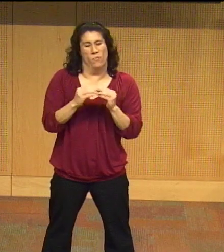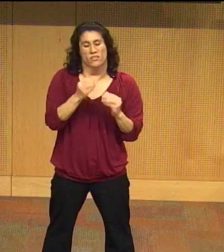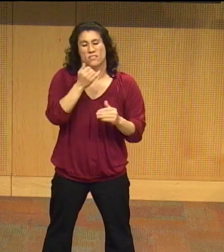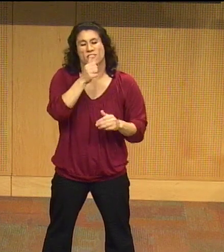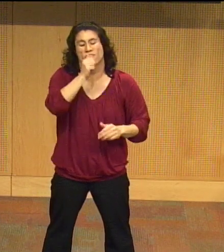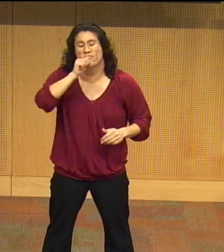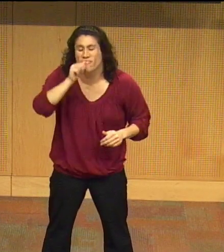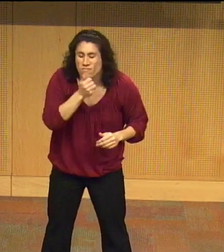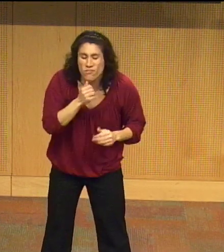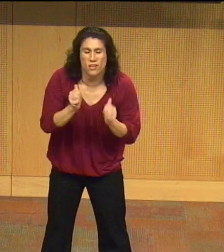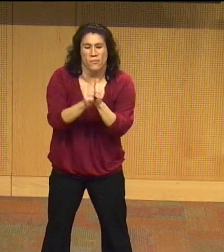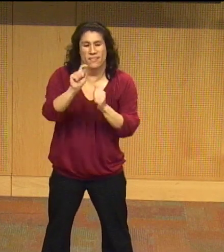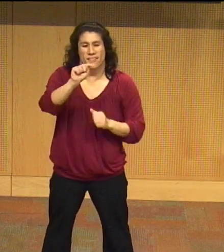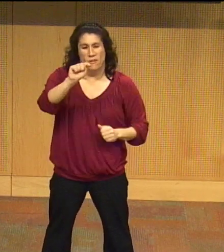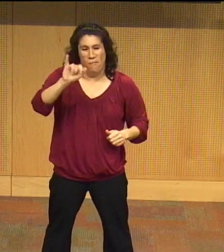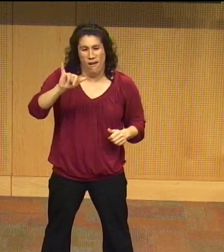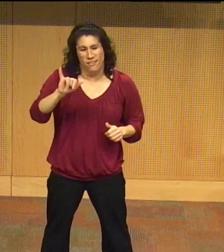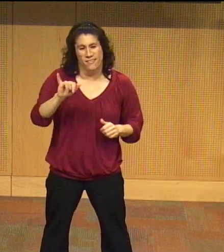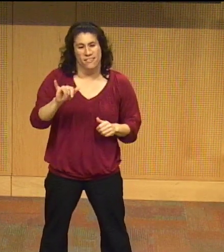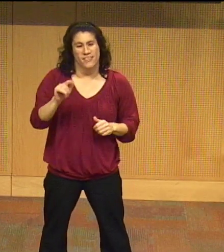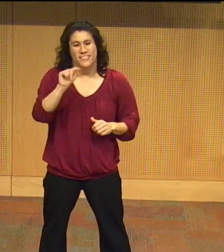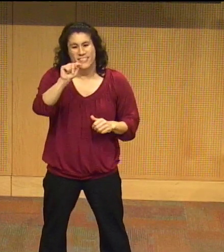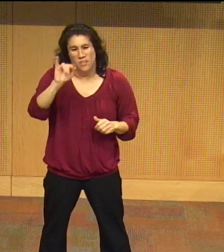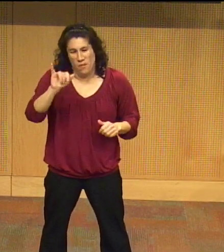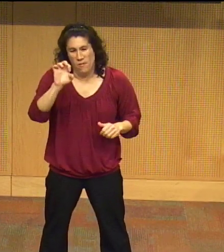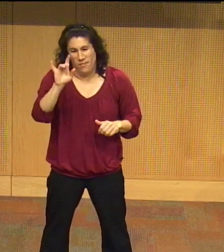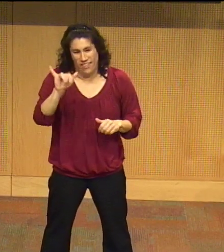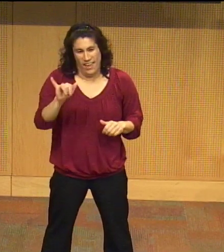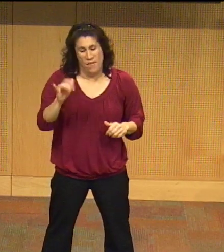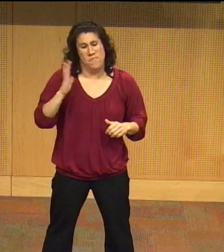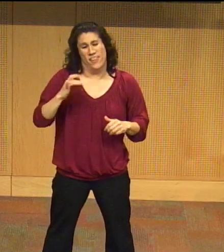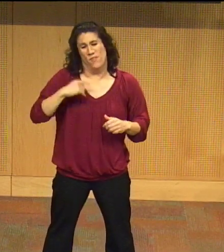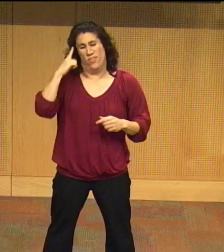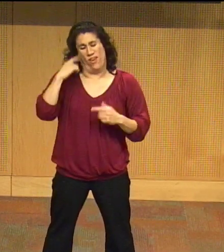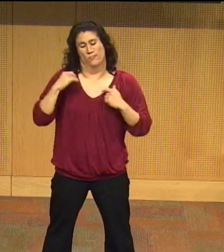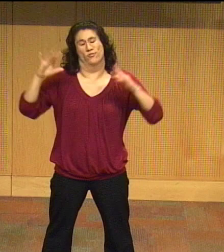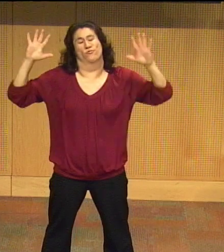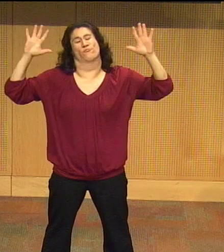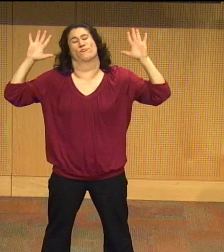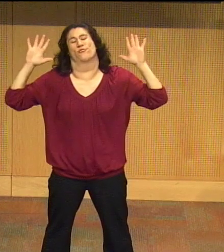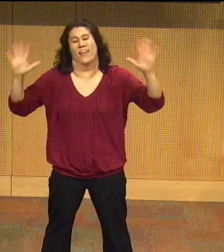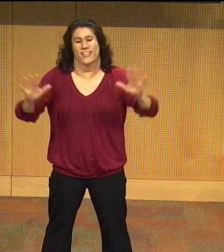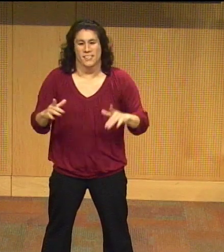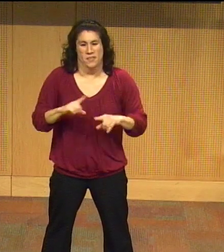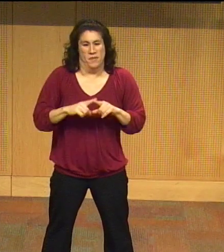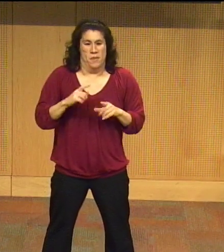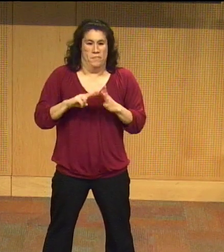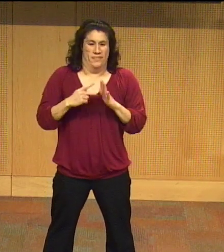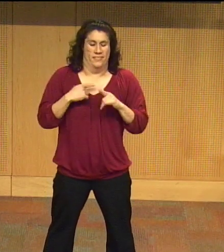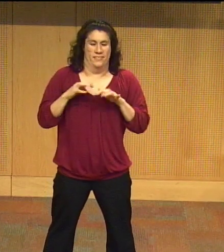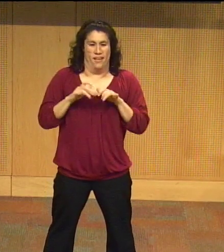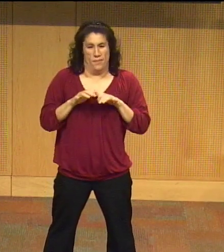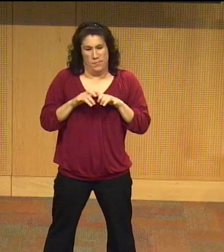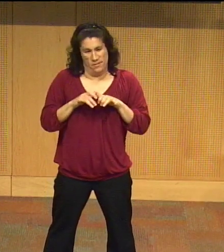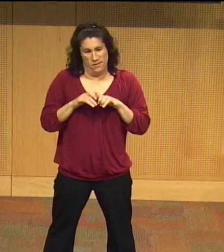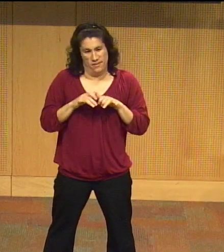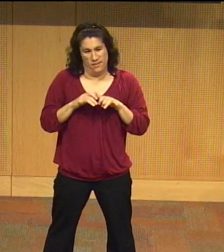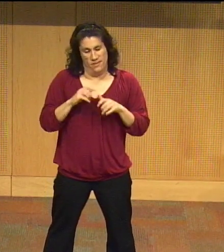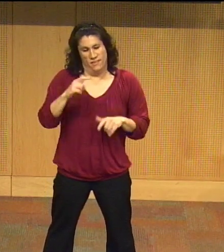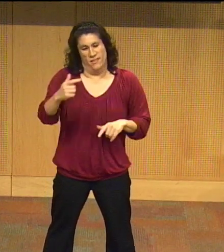the phones. Some of you may not remember long ago utilizing TTYs and TRS or text relay service. It was great at the